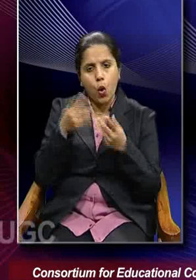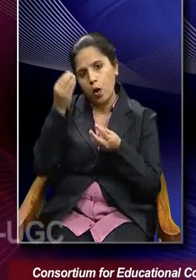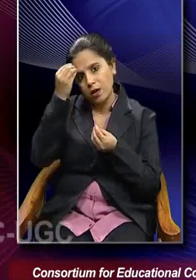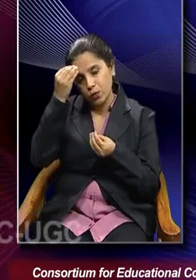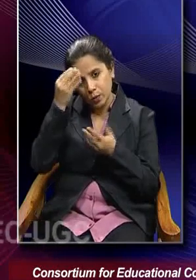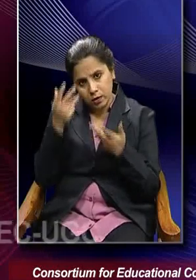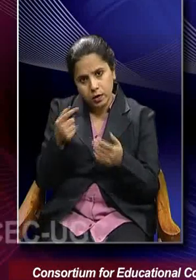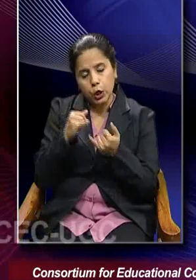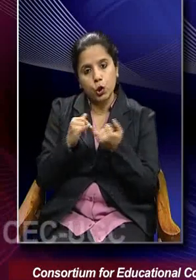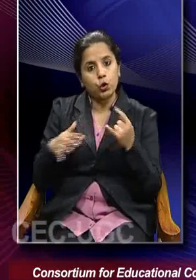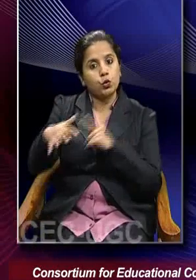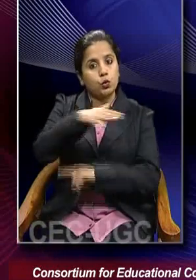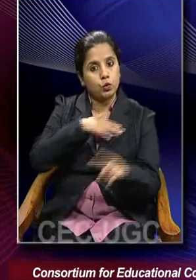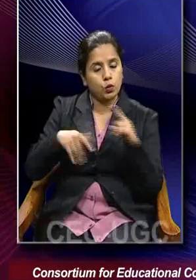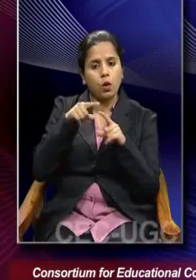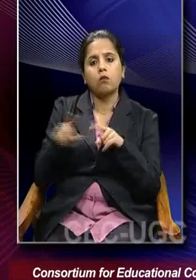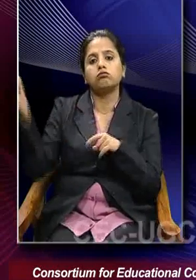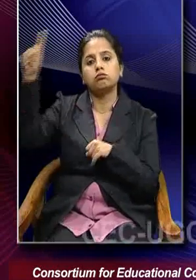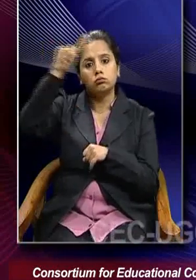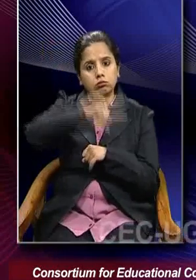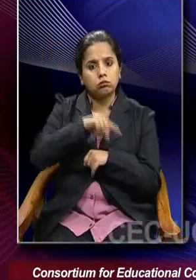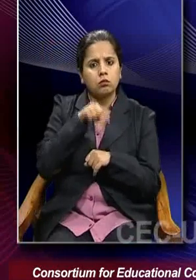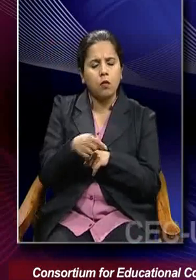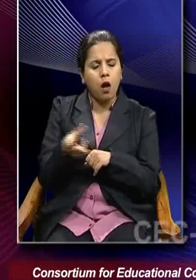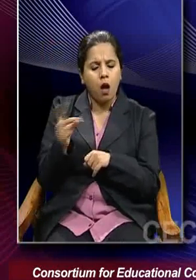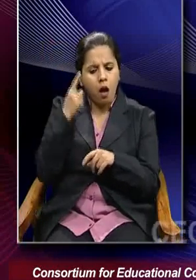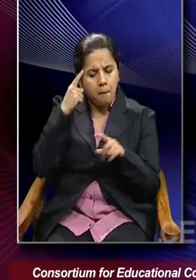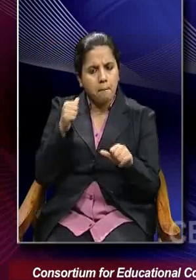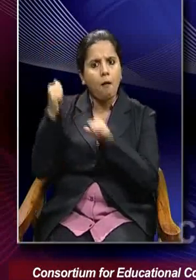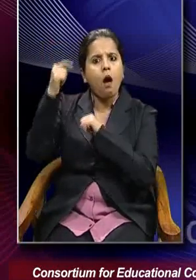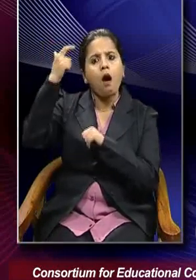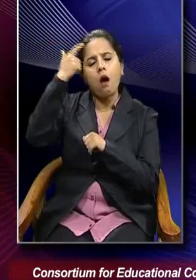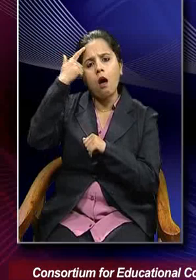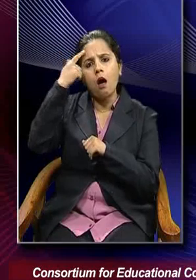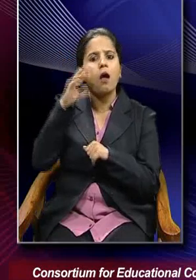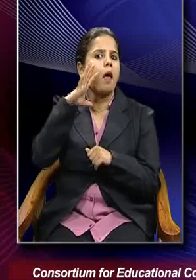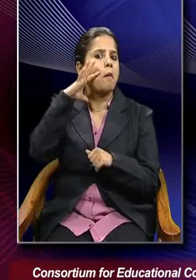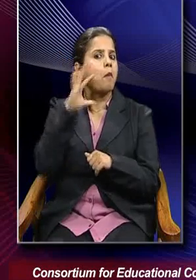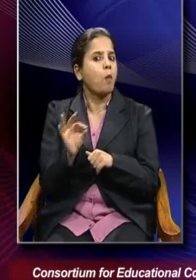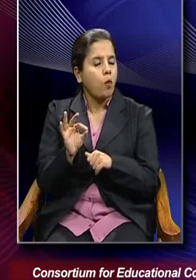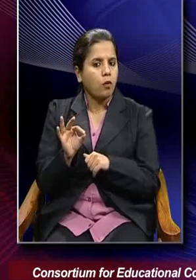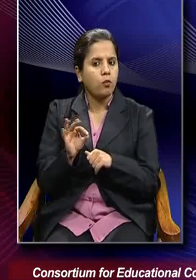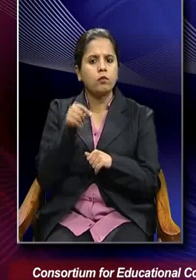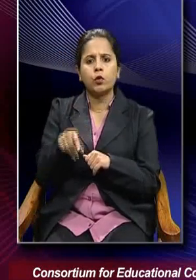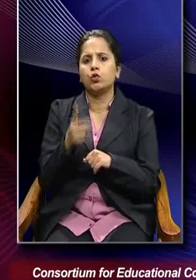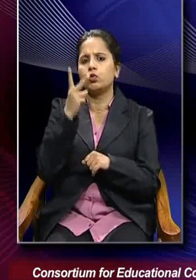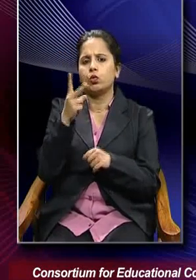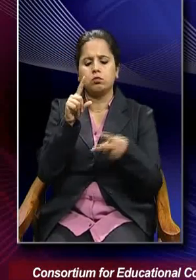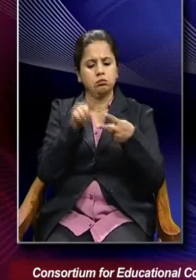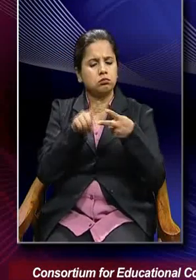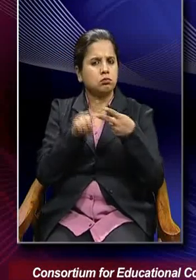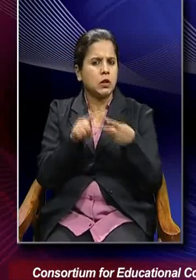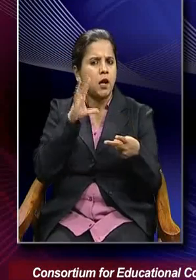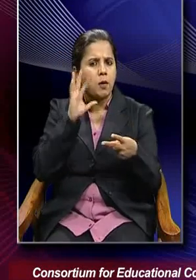Information Society Day reminds us of the importance of the two very